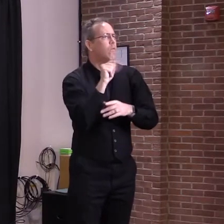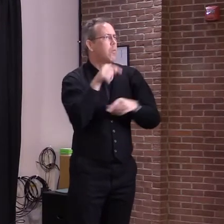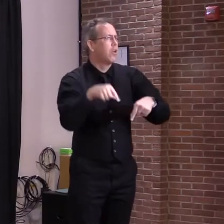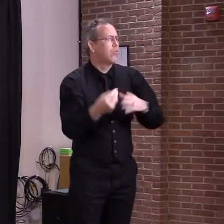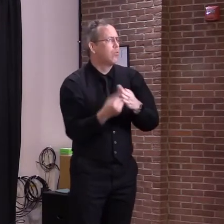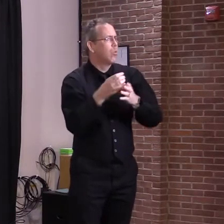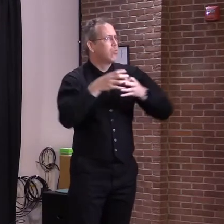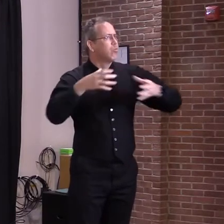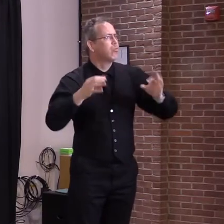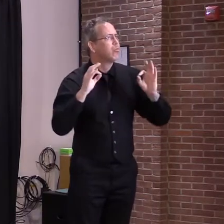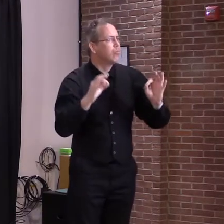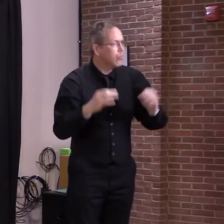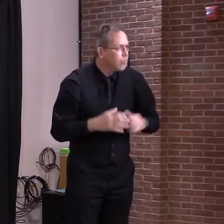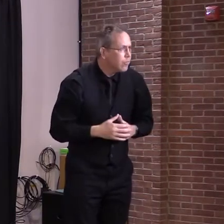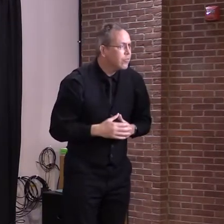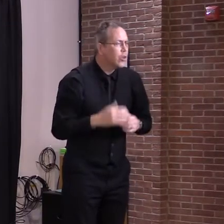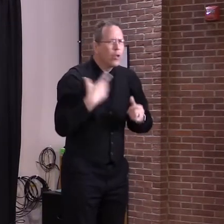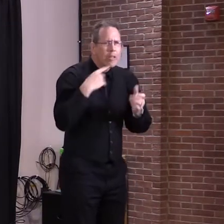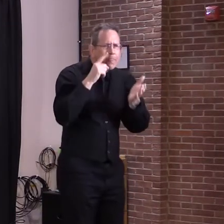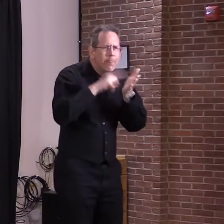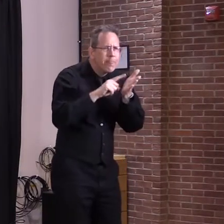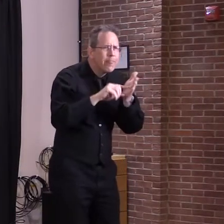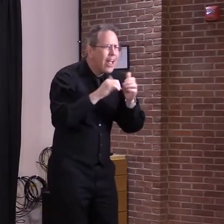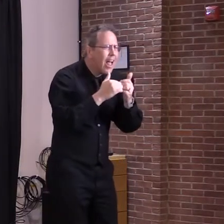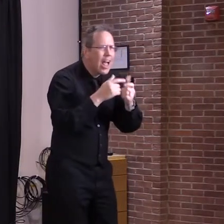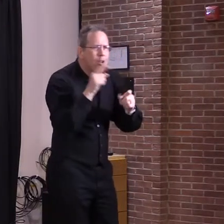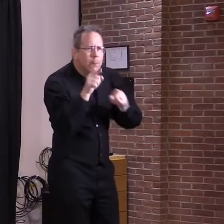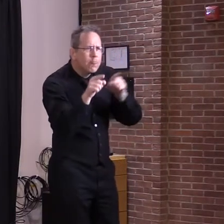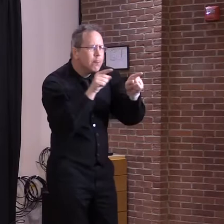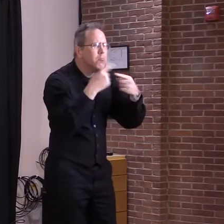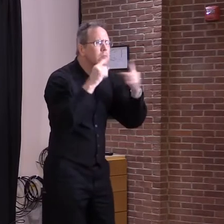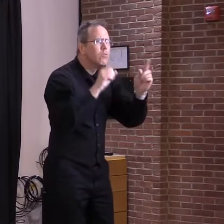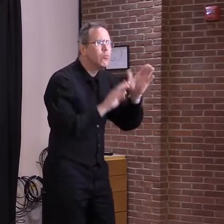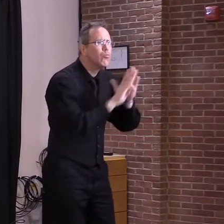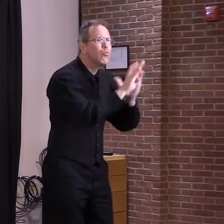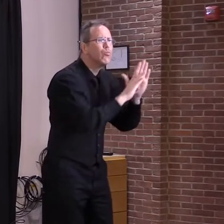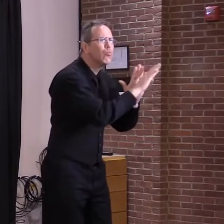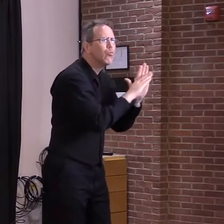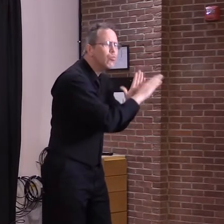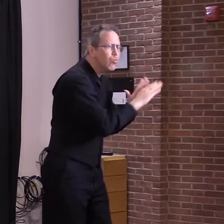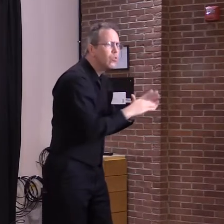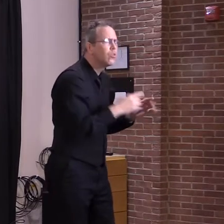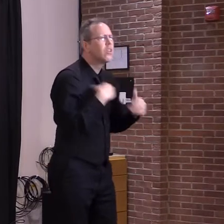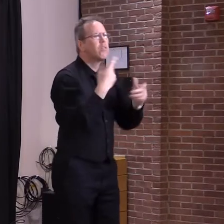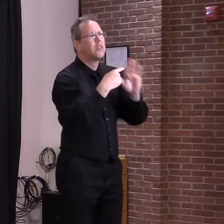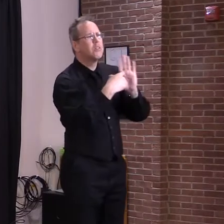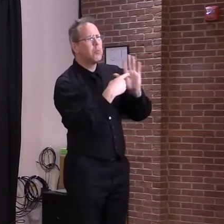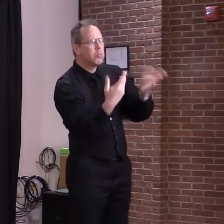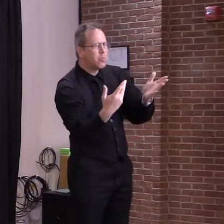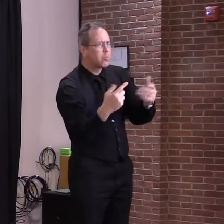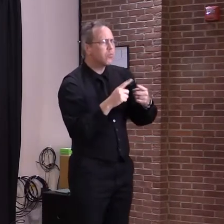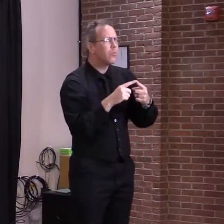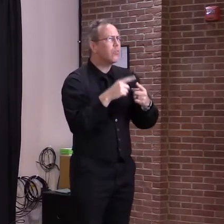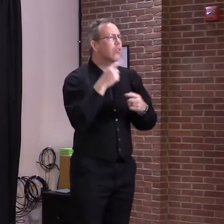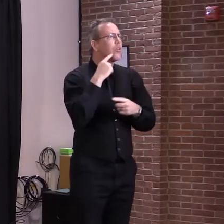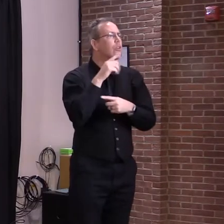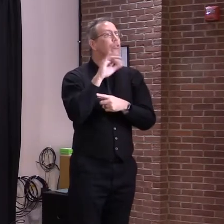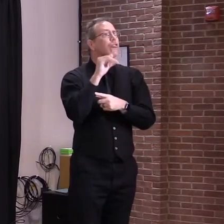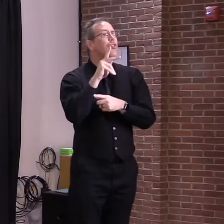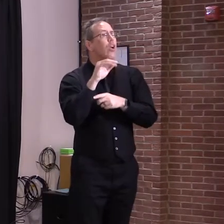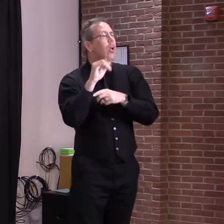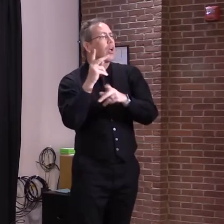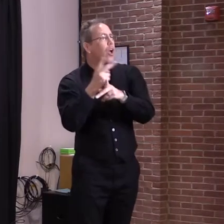we are going through that now. The proposed investments, some examples are childcare facilities, performing arts